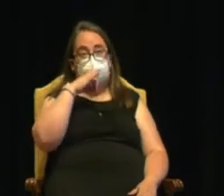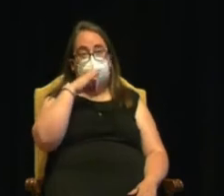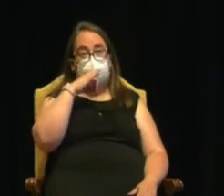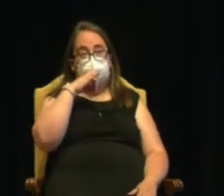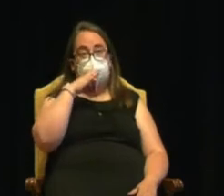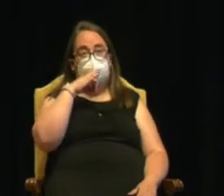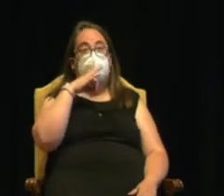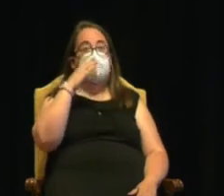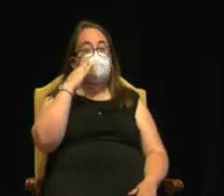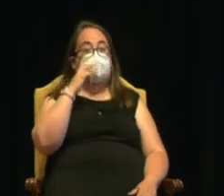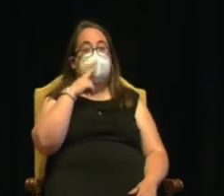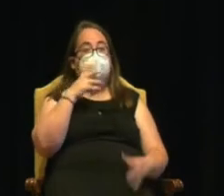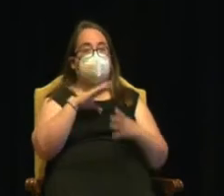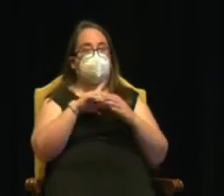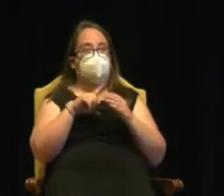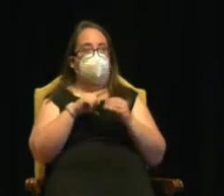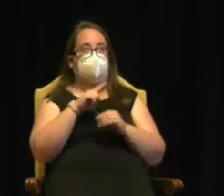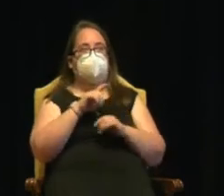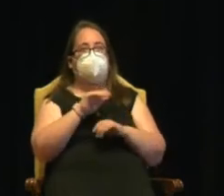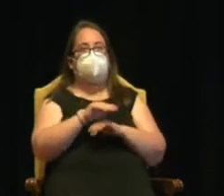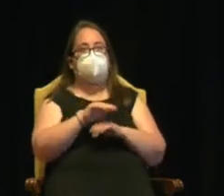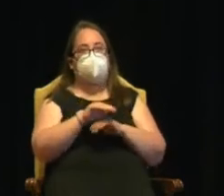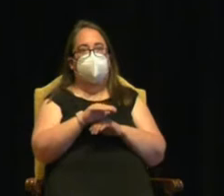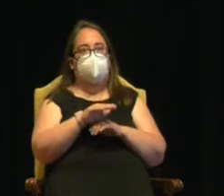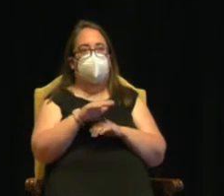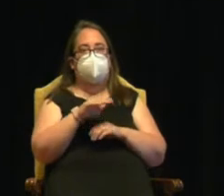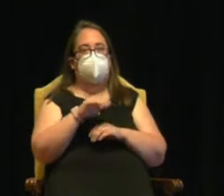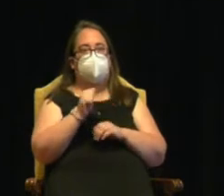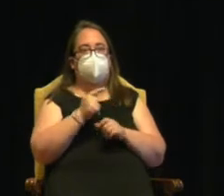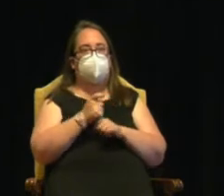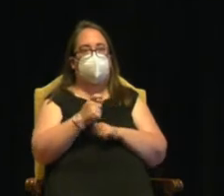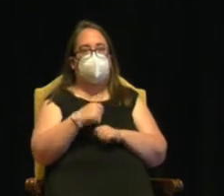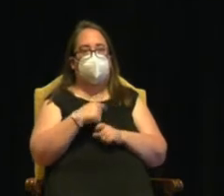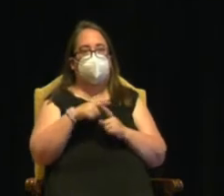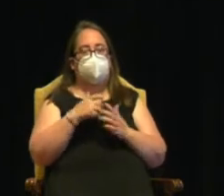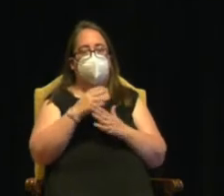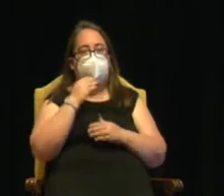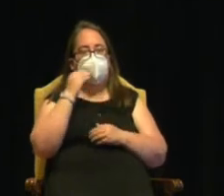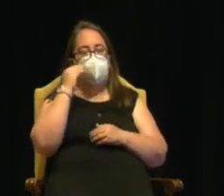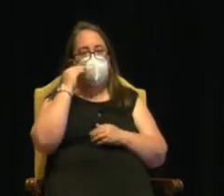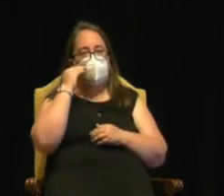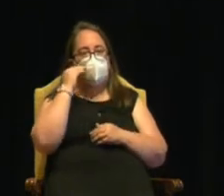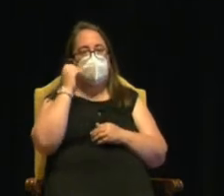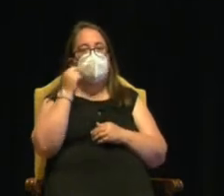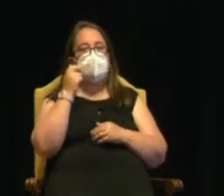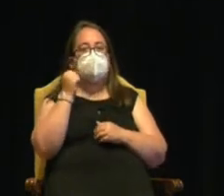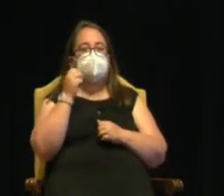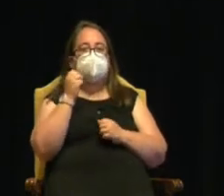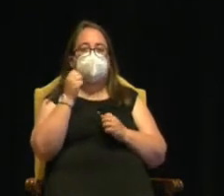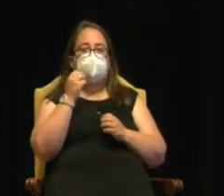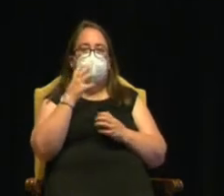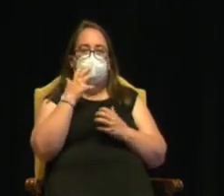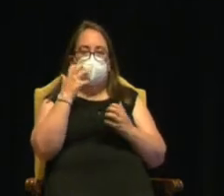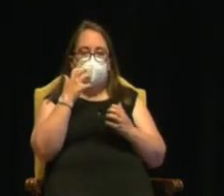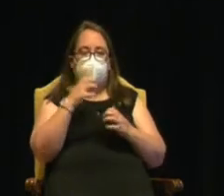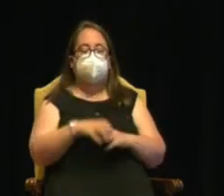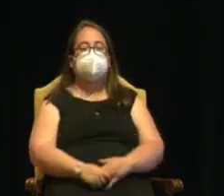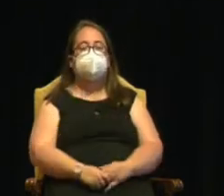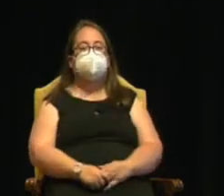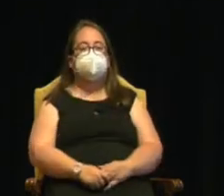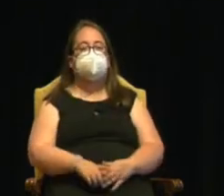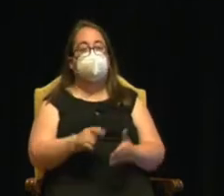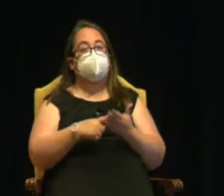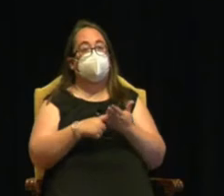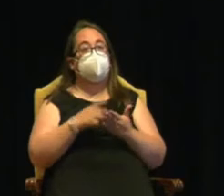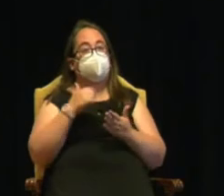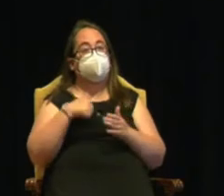if my kid knew that I told a story about her tonight, I'd get scalped when I went home. She would be so mad. And this is a discussion because mm-hmm. I'm on social